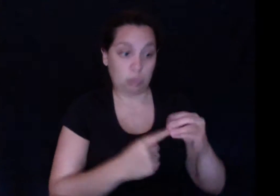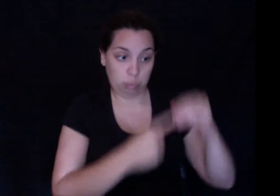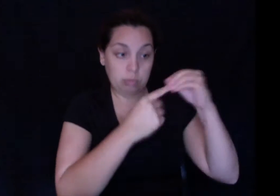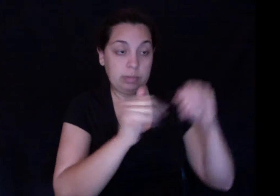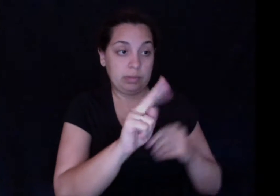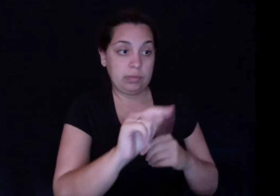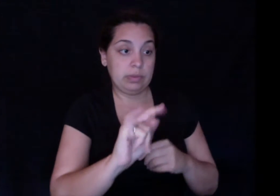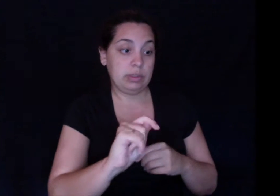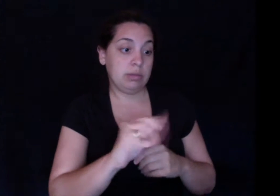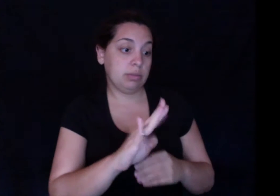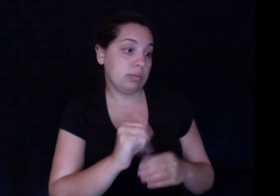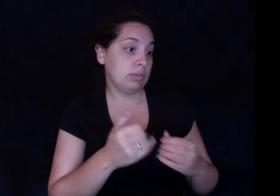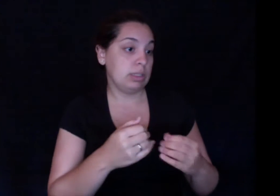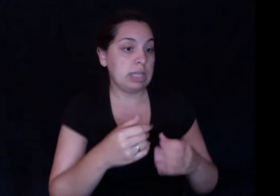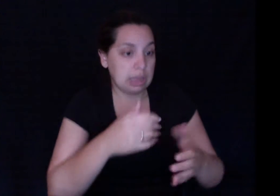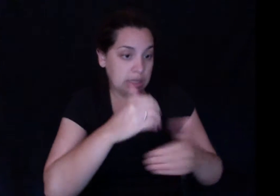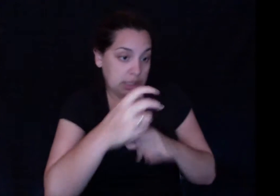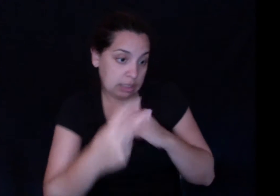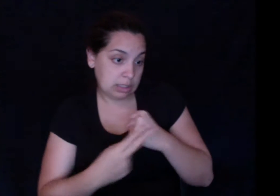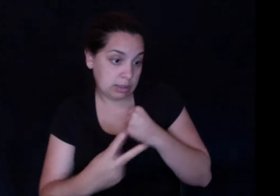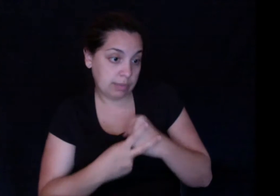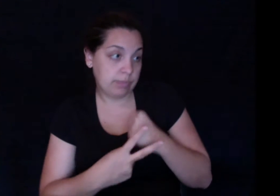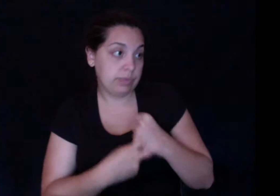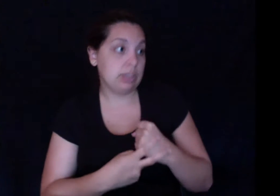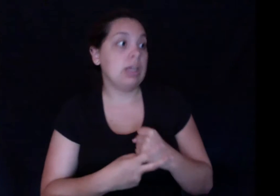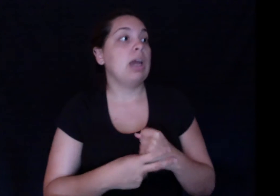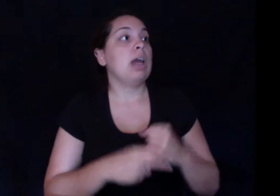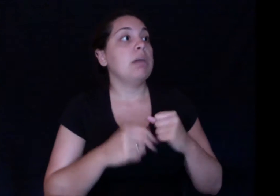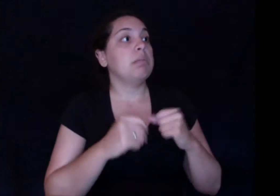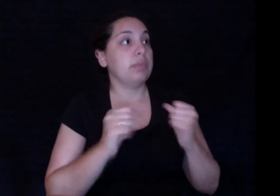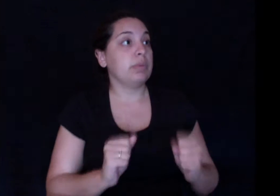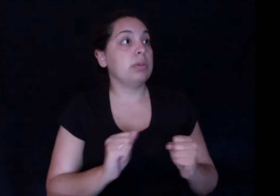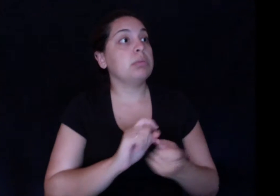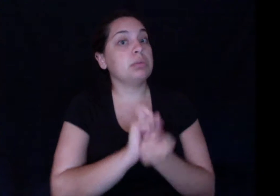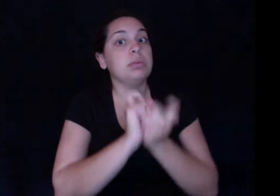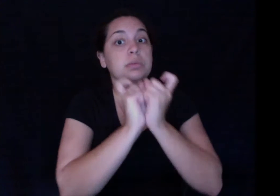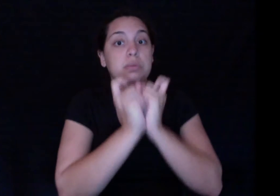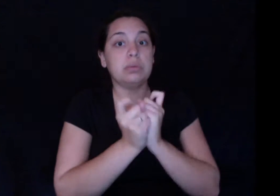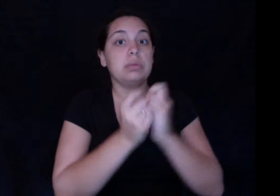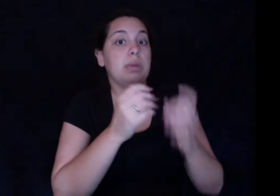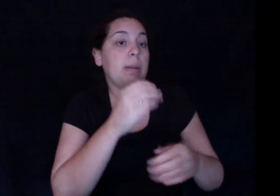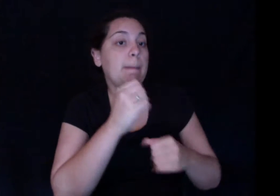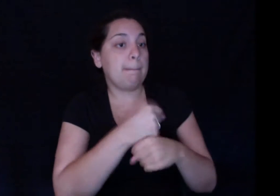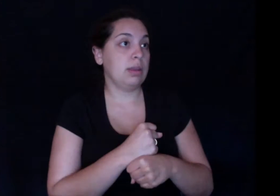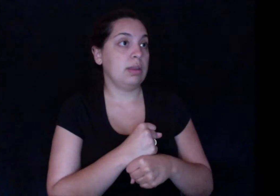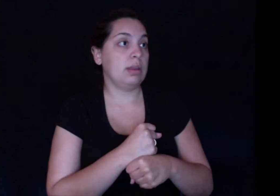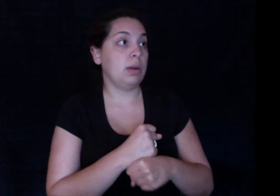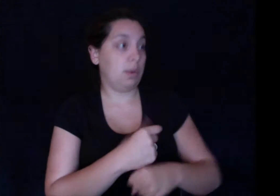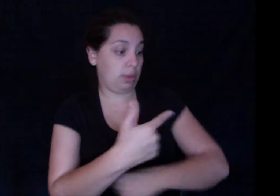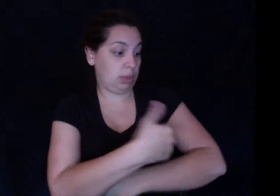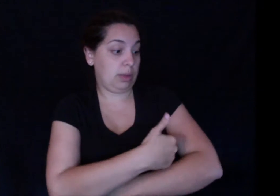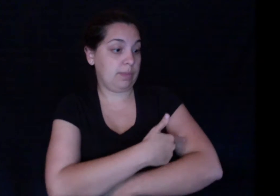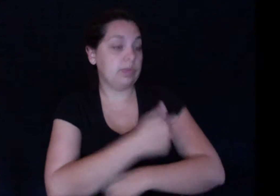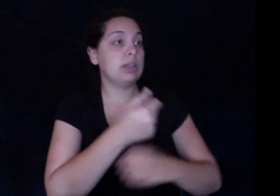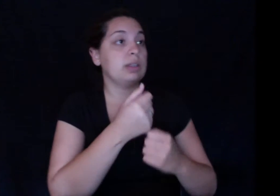their anti-D antibodies through blood transfusions, we'd be able to refine that and create a vaccine